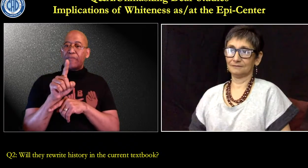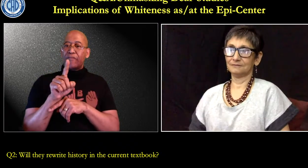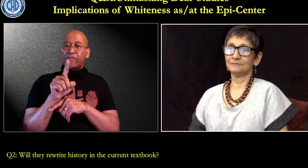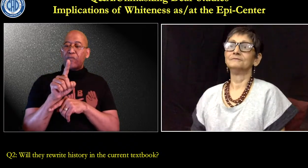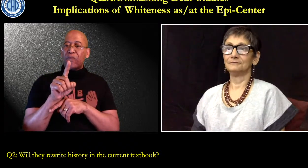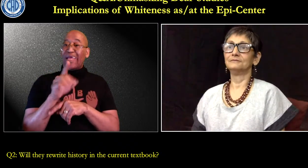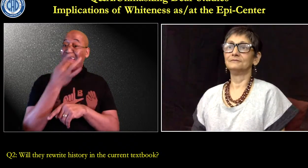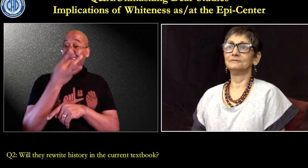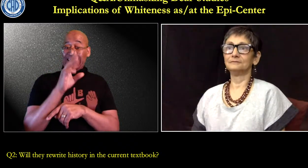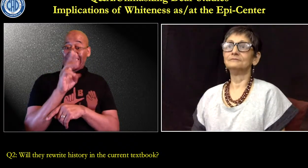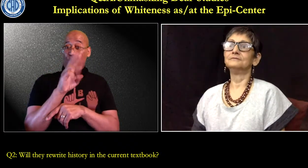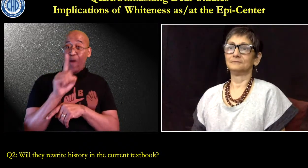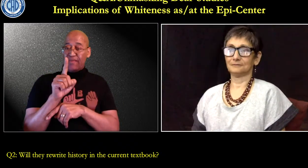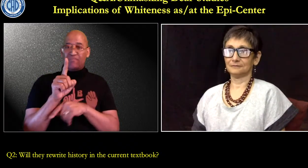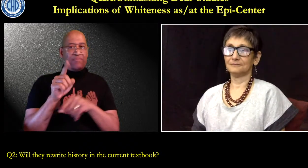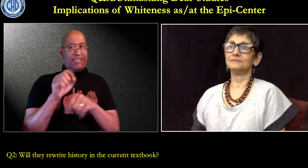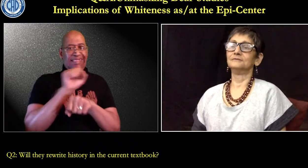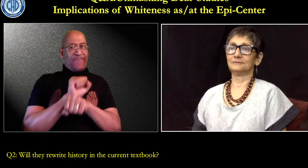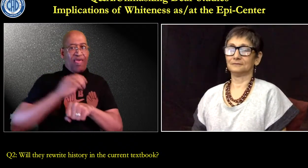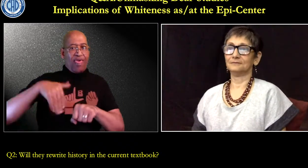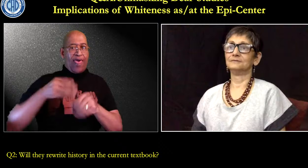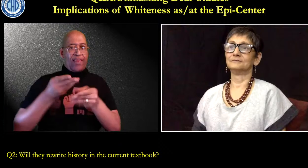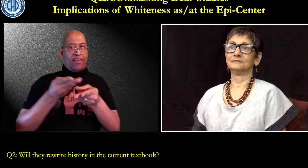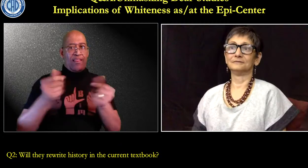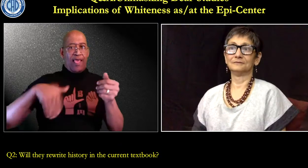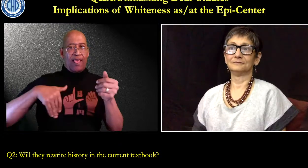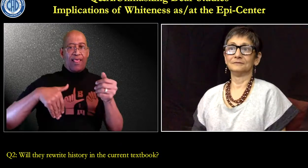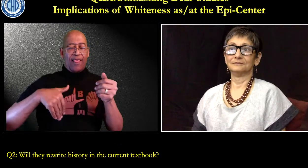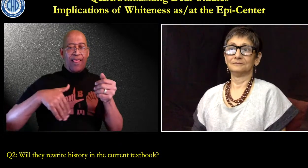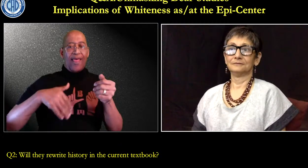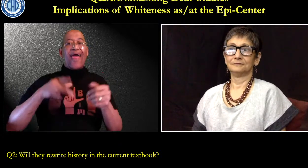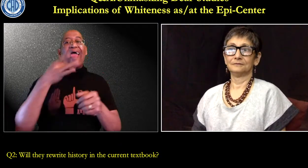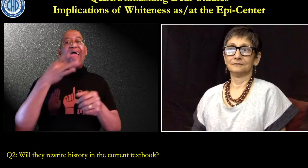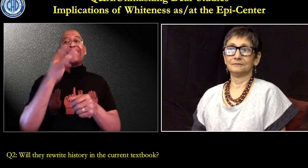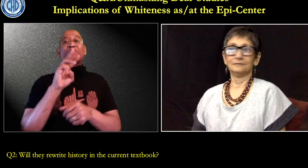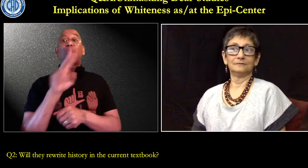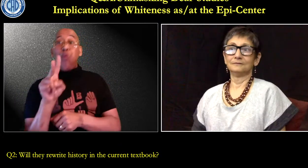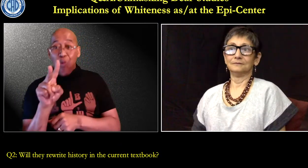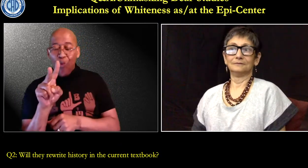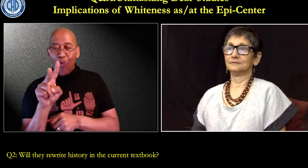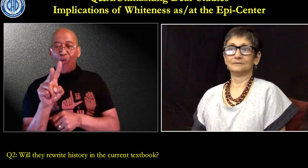what was the agreement? What happened? Yes. 1861.